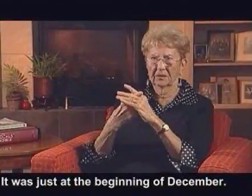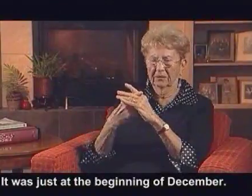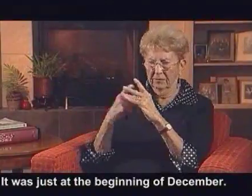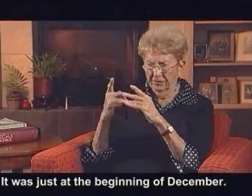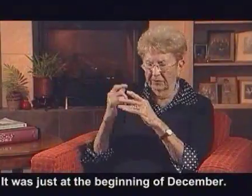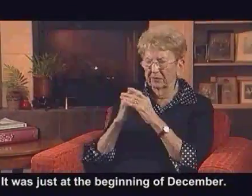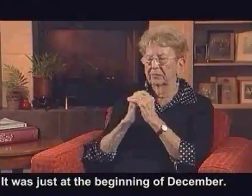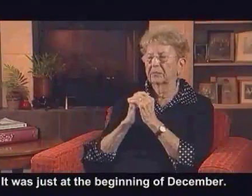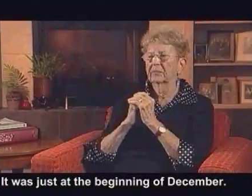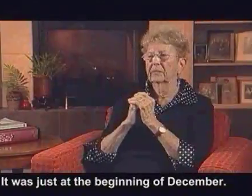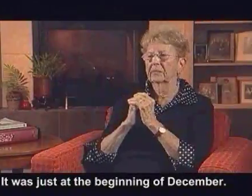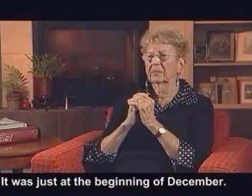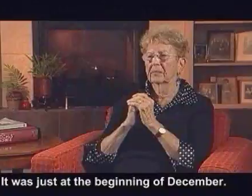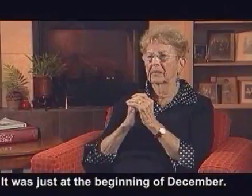It was just at the beginning of December.